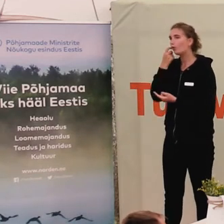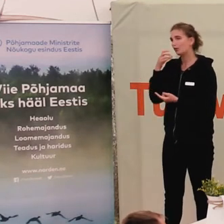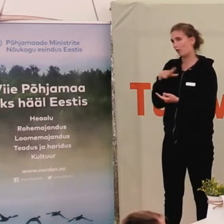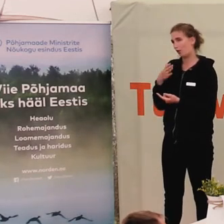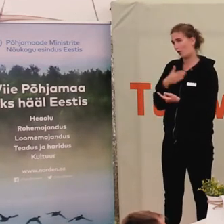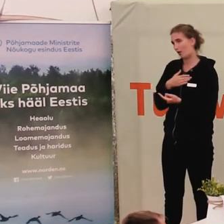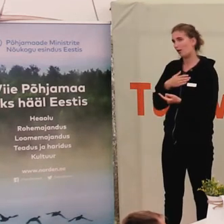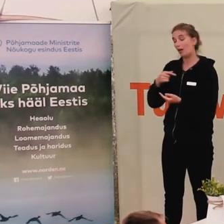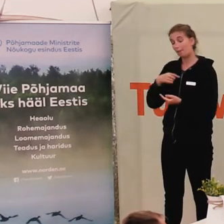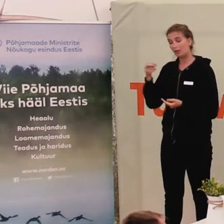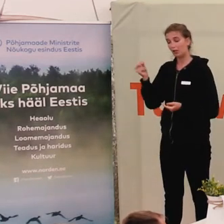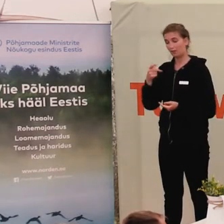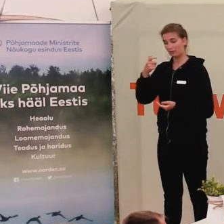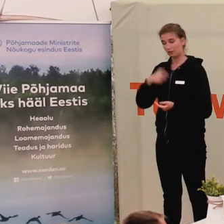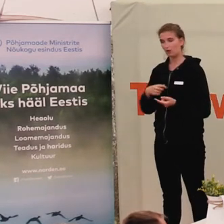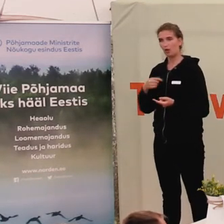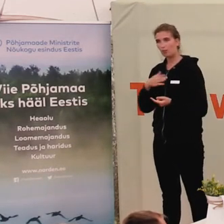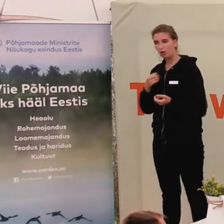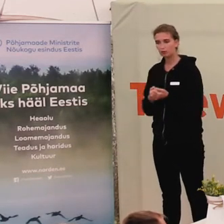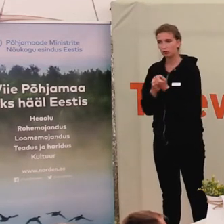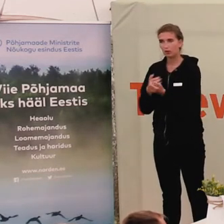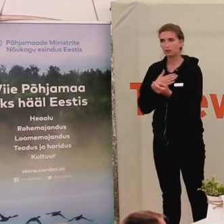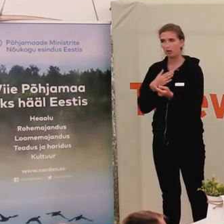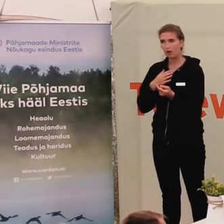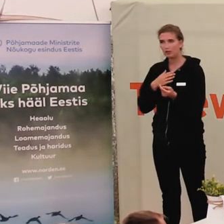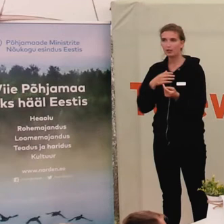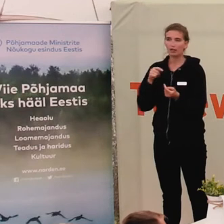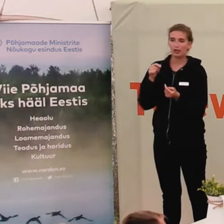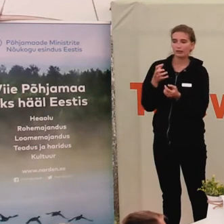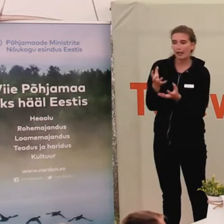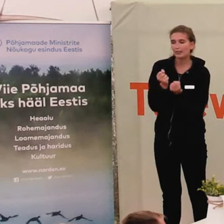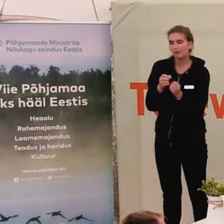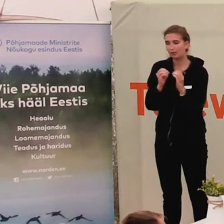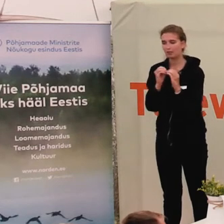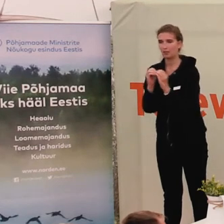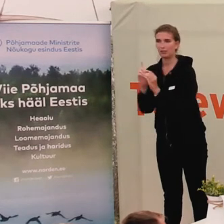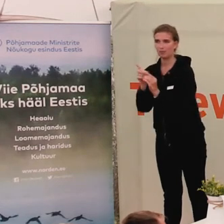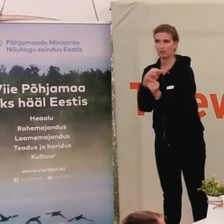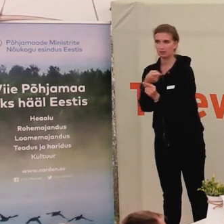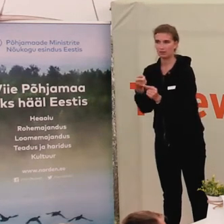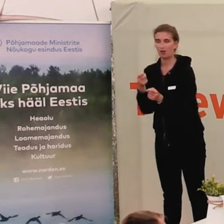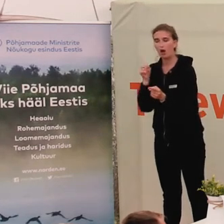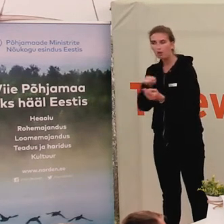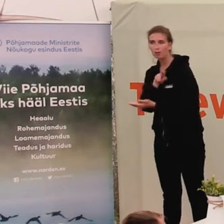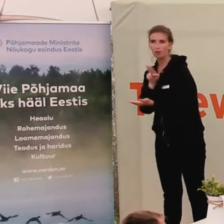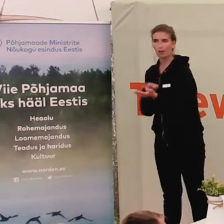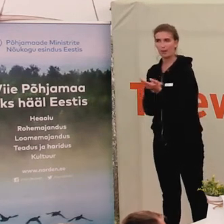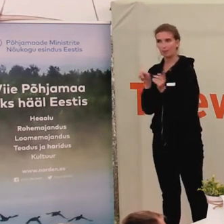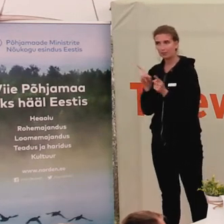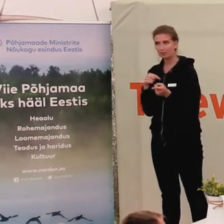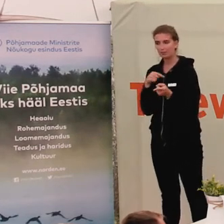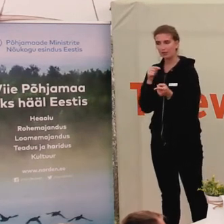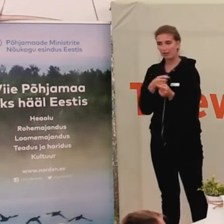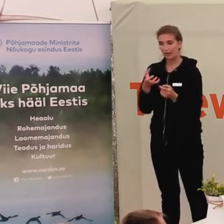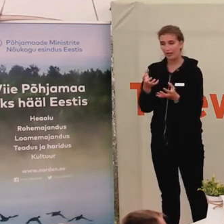as an investor, I would like to support sustainable investments. Now, the problem is, how do we get those